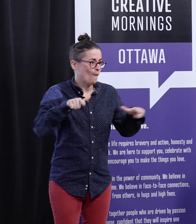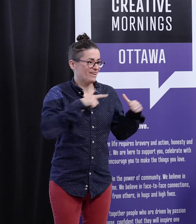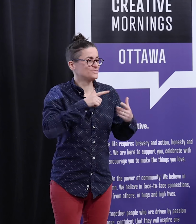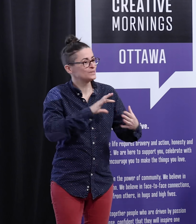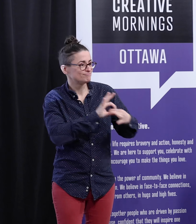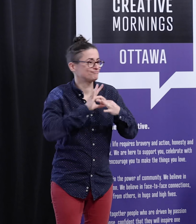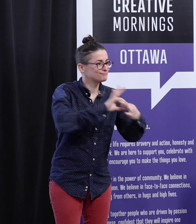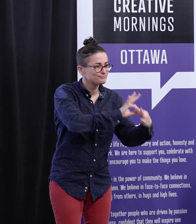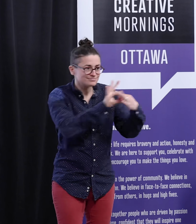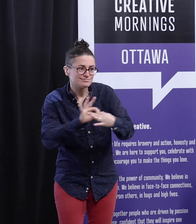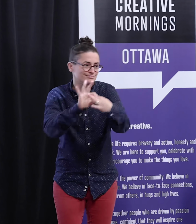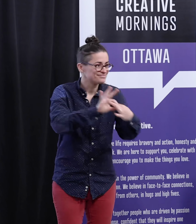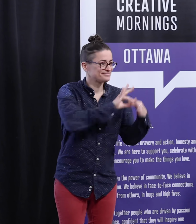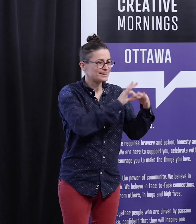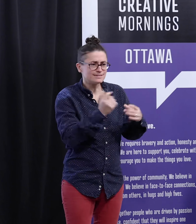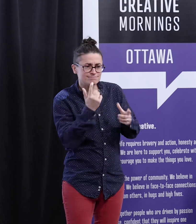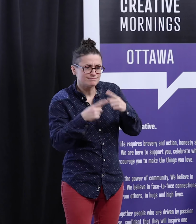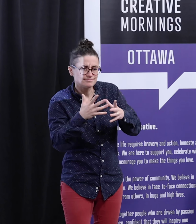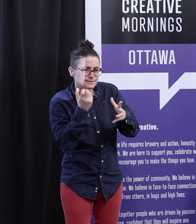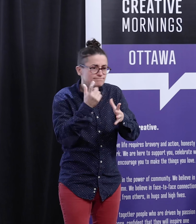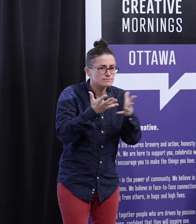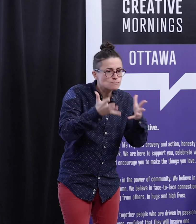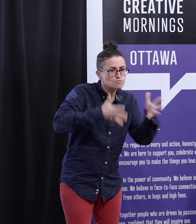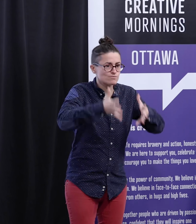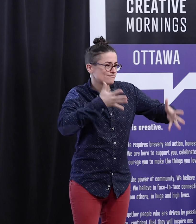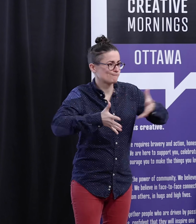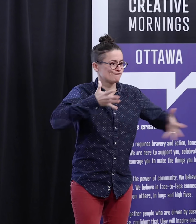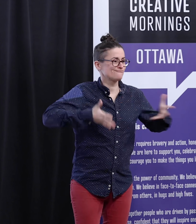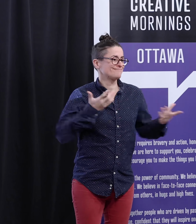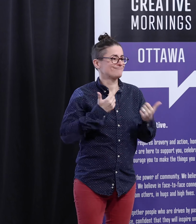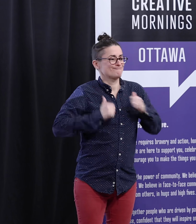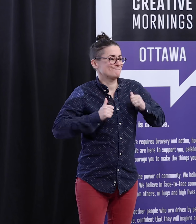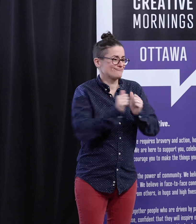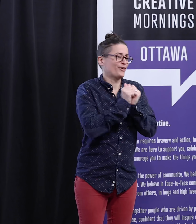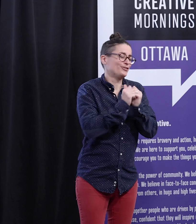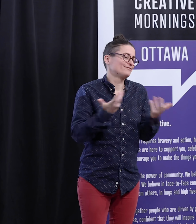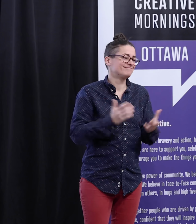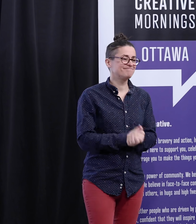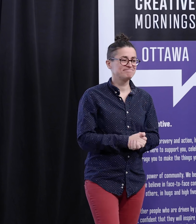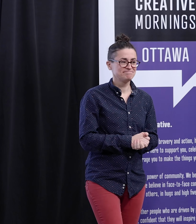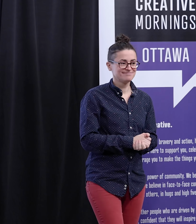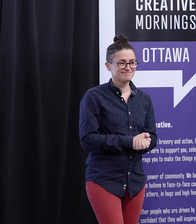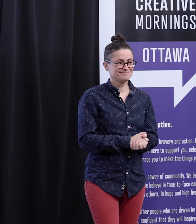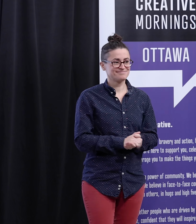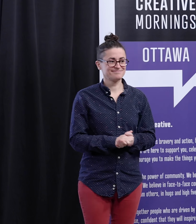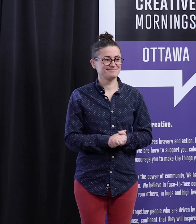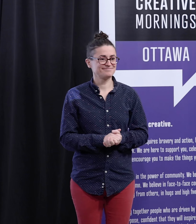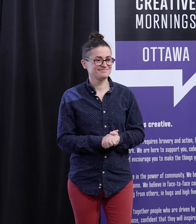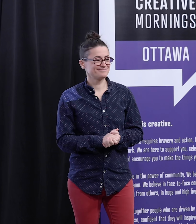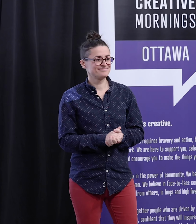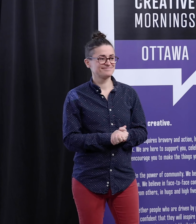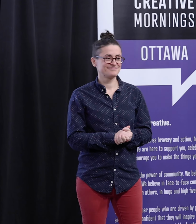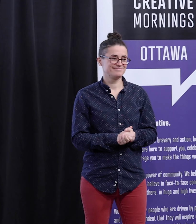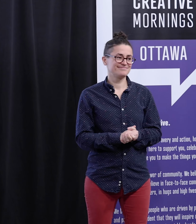that lived experience of maneuvering and negotiating the world around us, which is very, very similar.